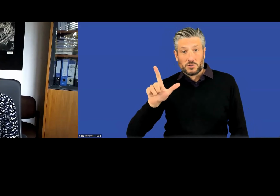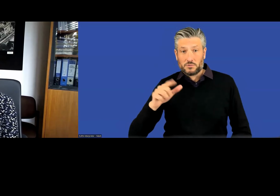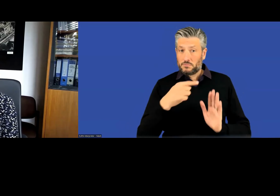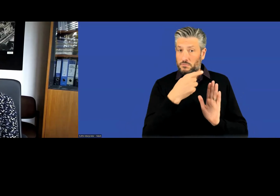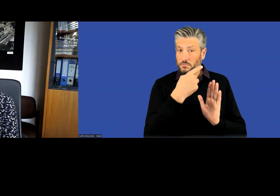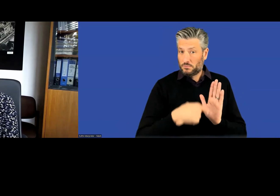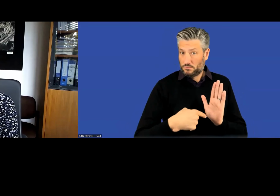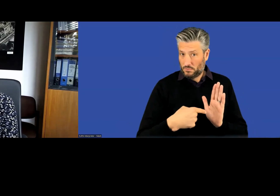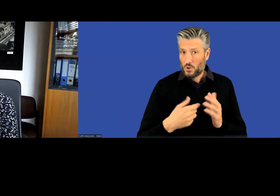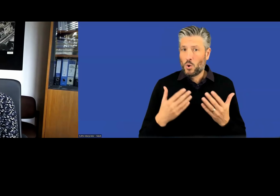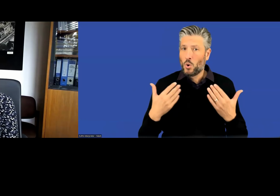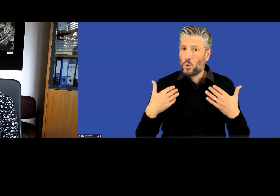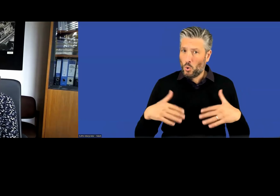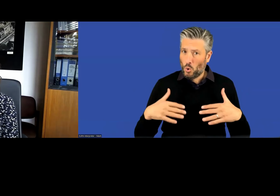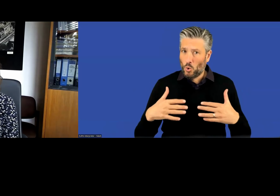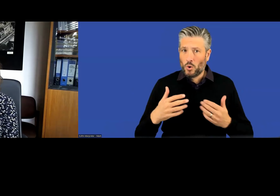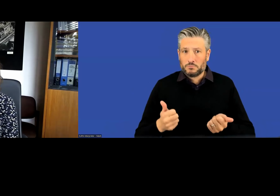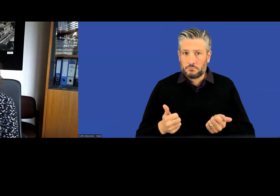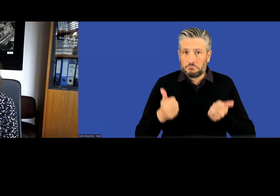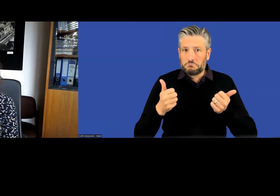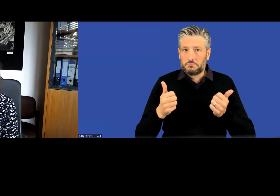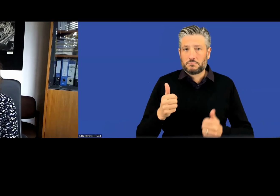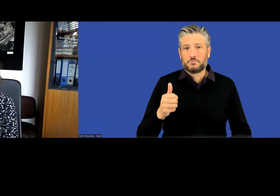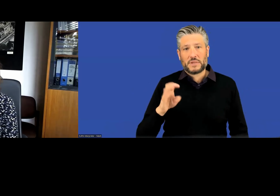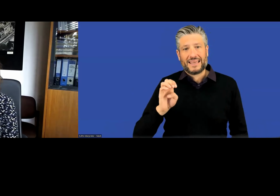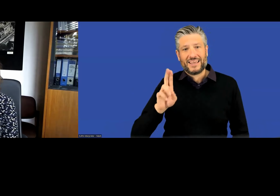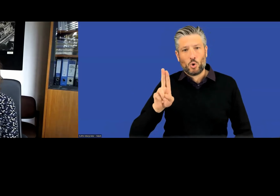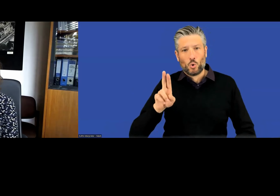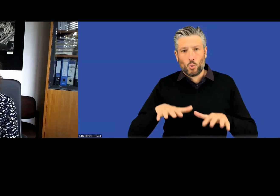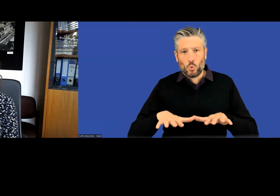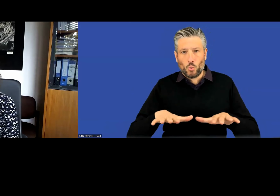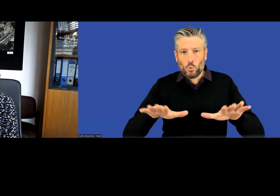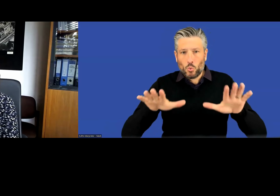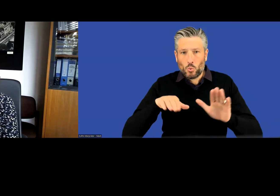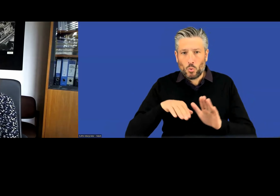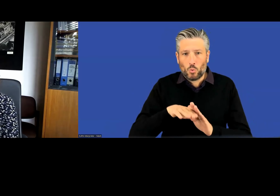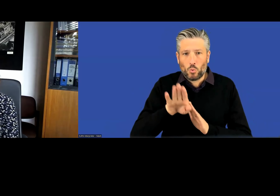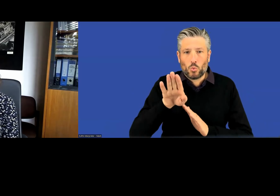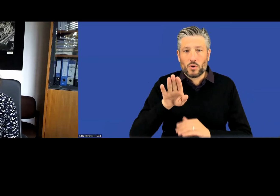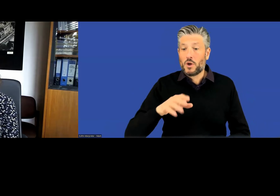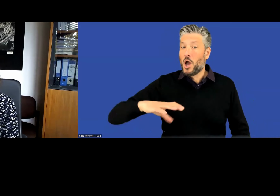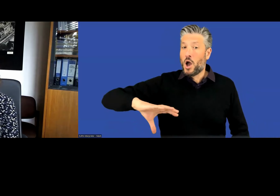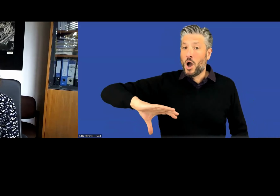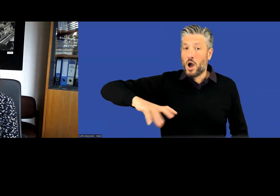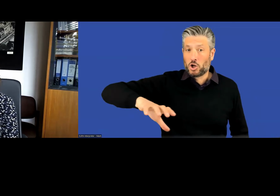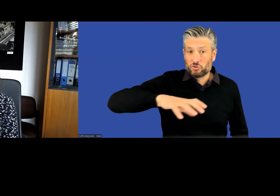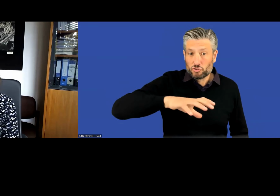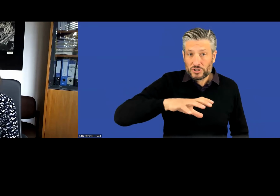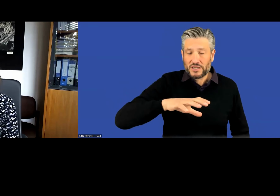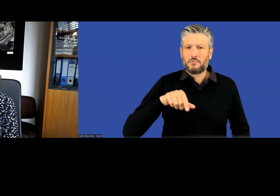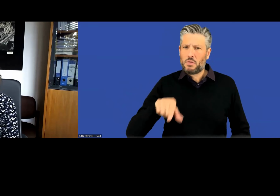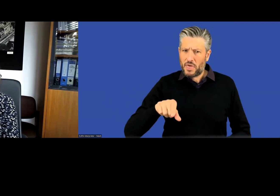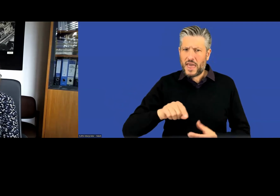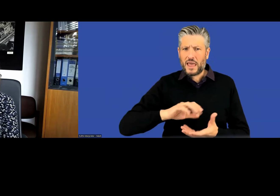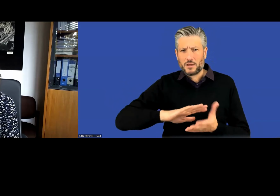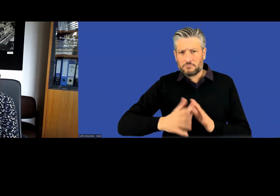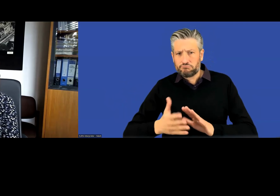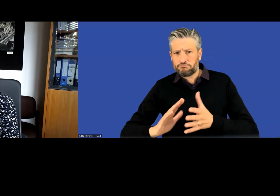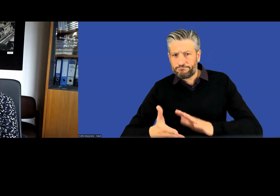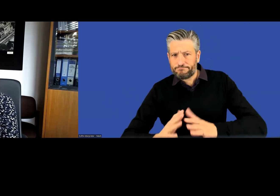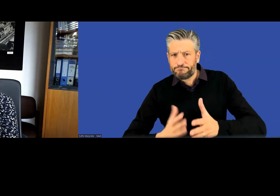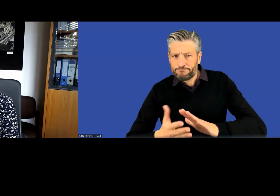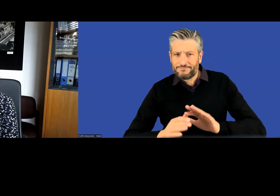the EU. Member states are taking online accessibility seriously. They've all transposed the directive into national law, and